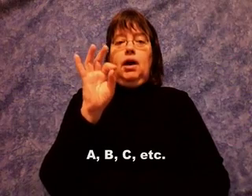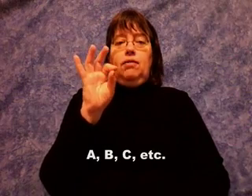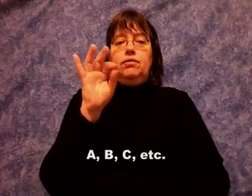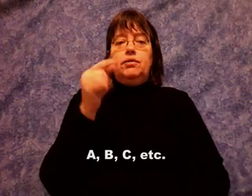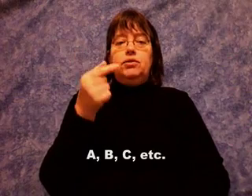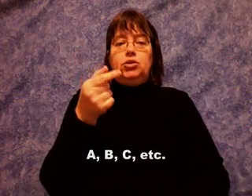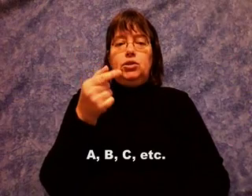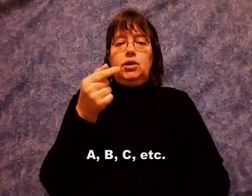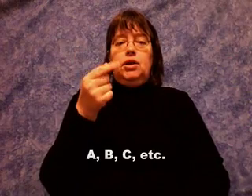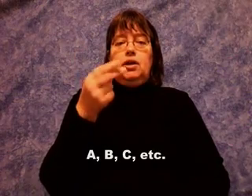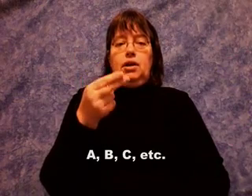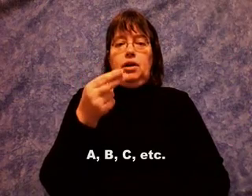And here's the example.